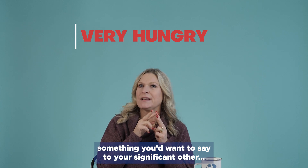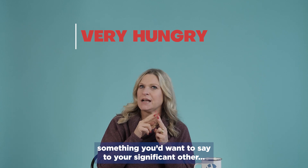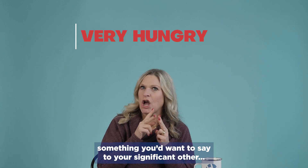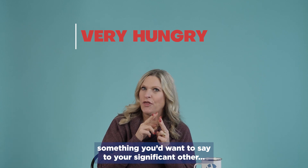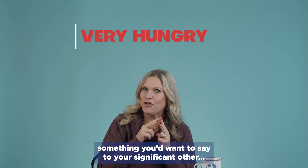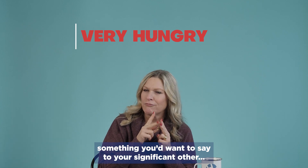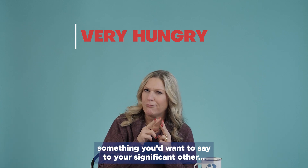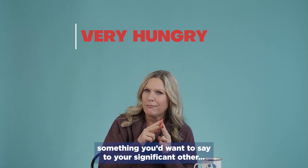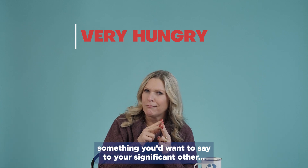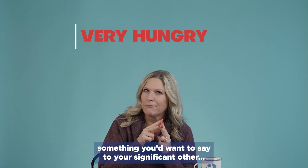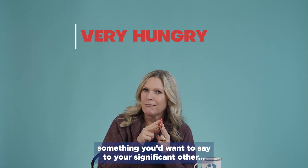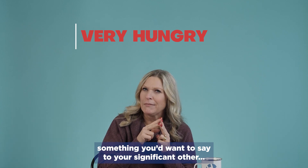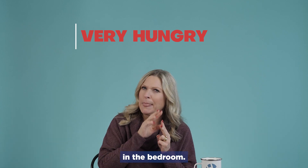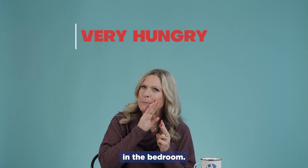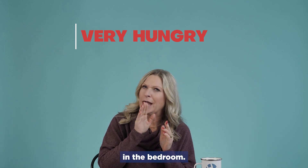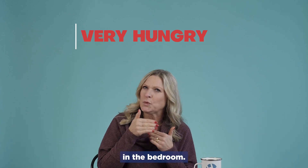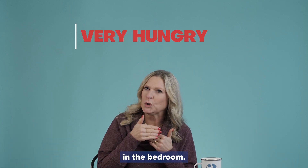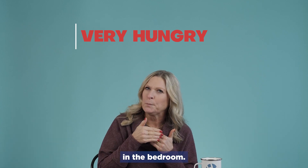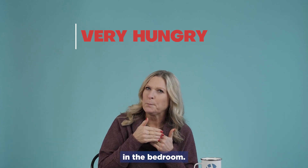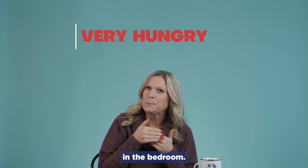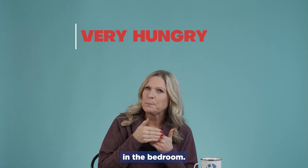significant other in the bedroom.